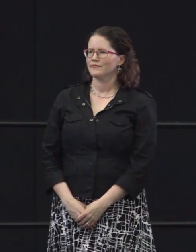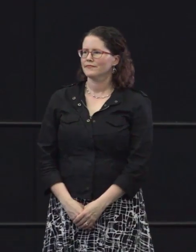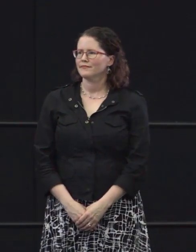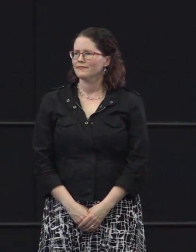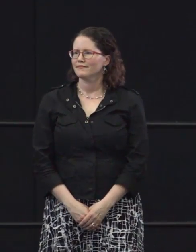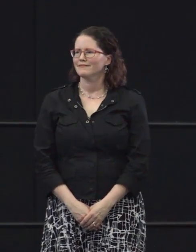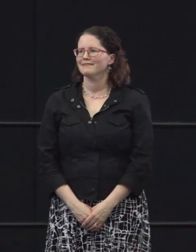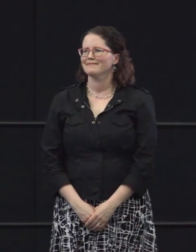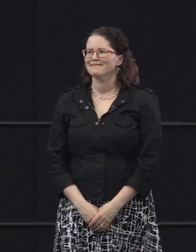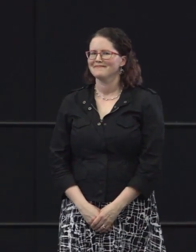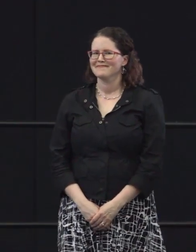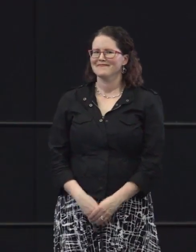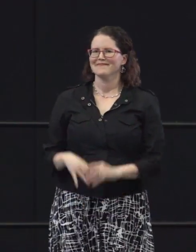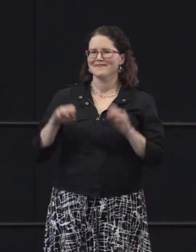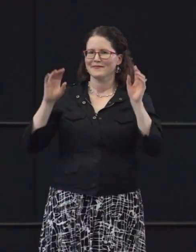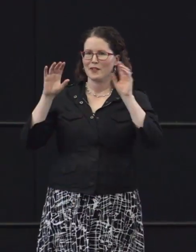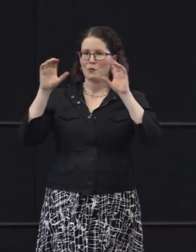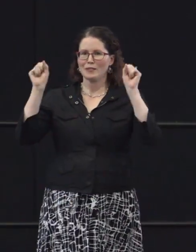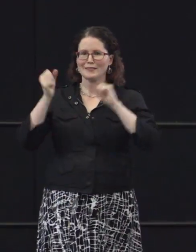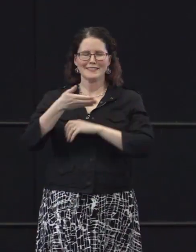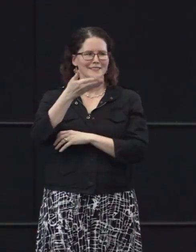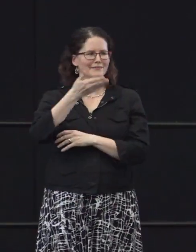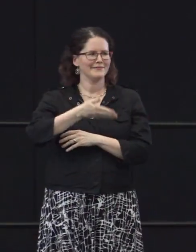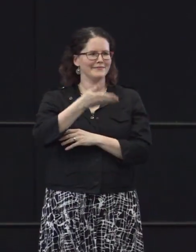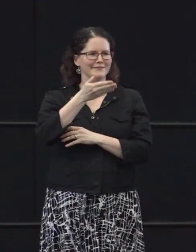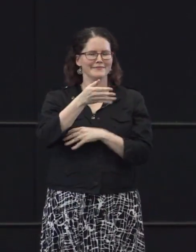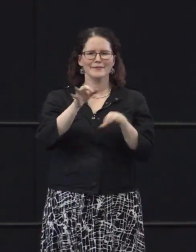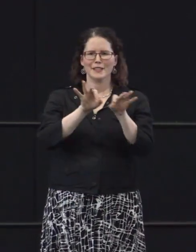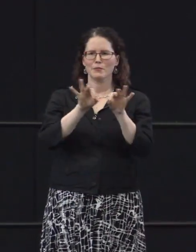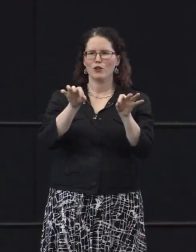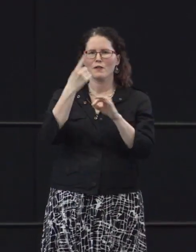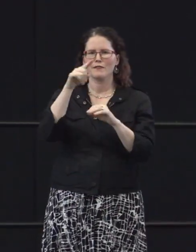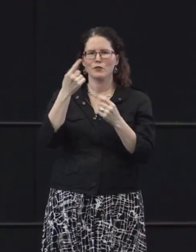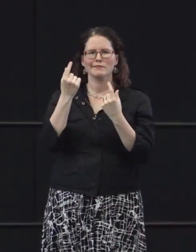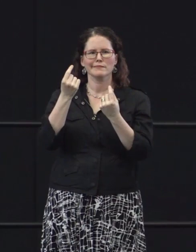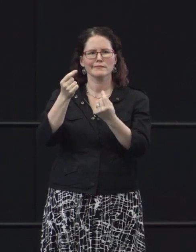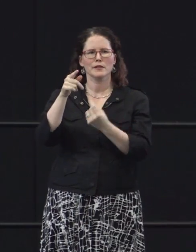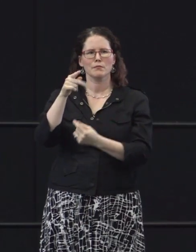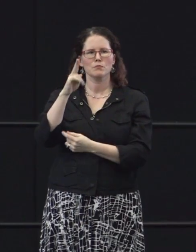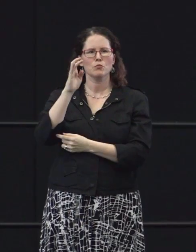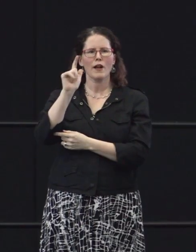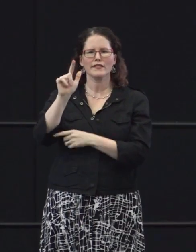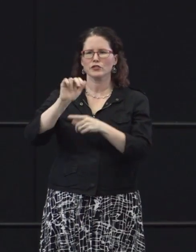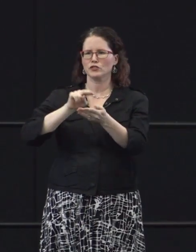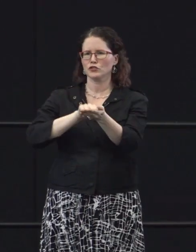Mr. President, the candidates for the Diploma in Practical Nursing.